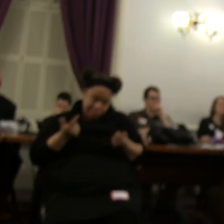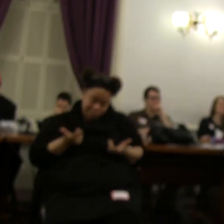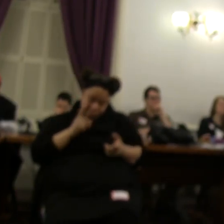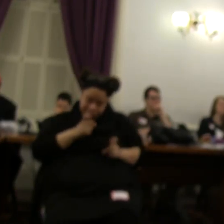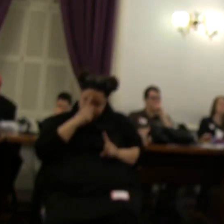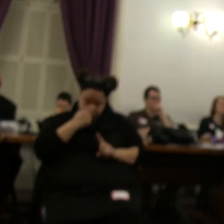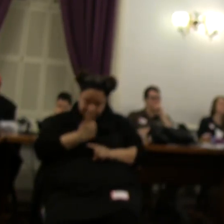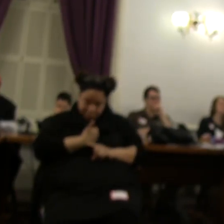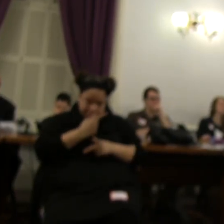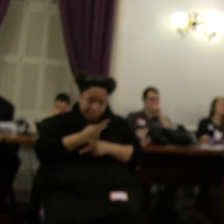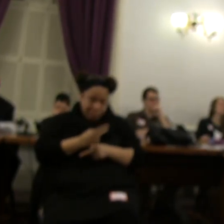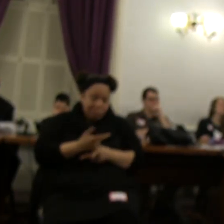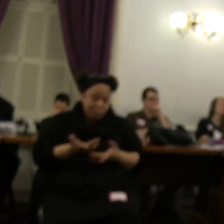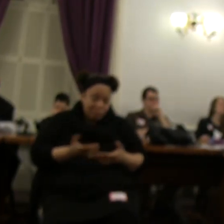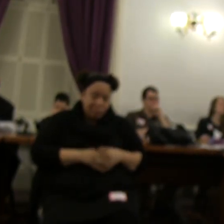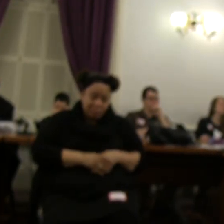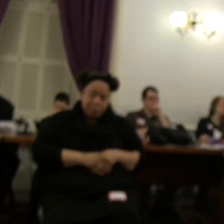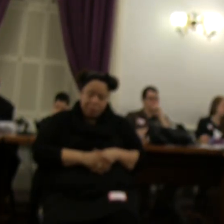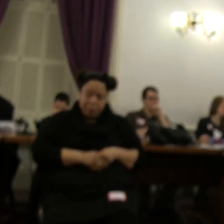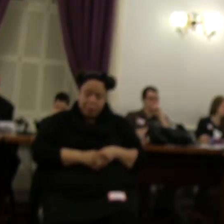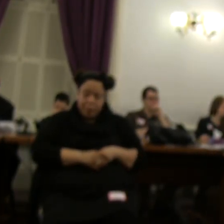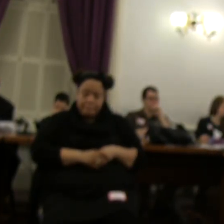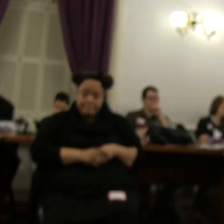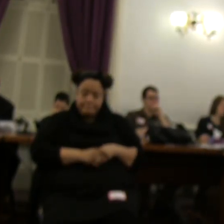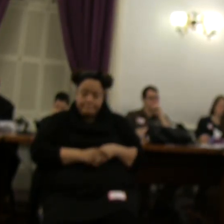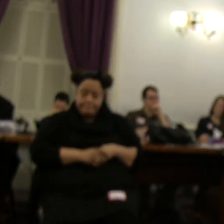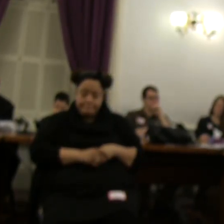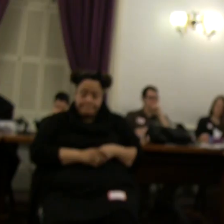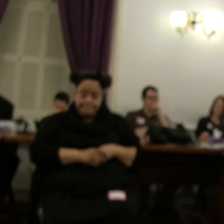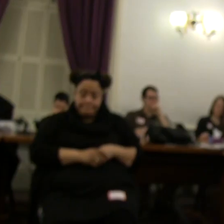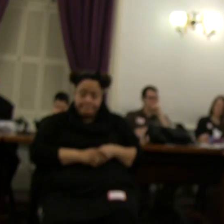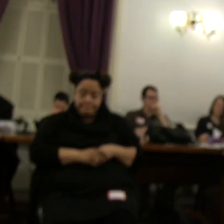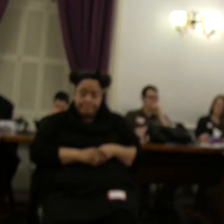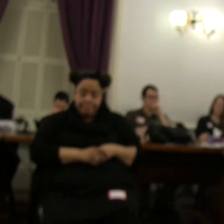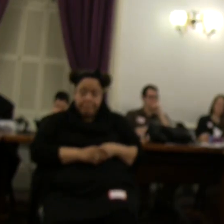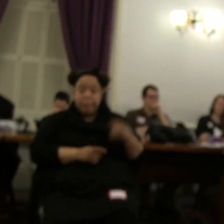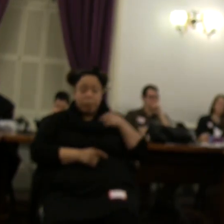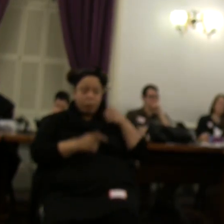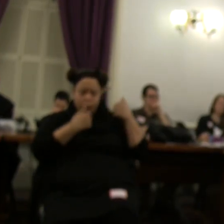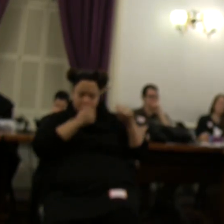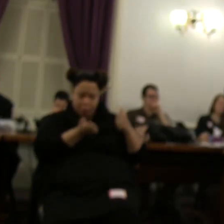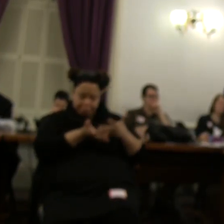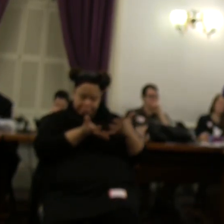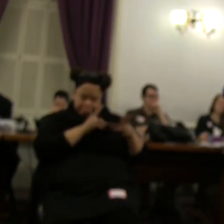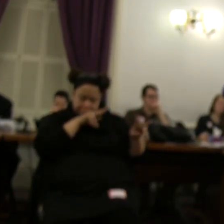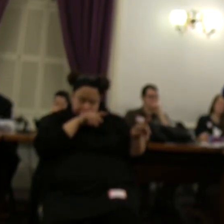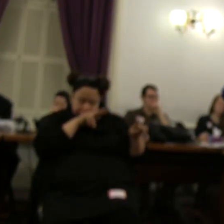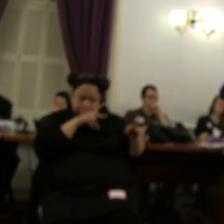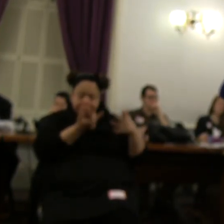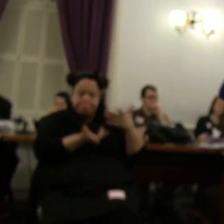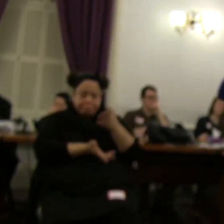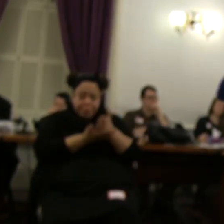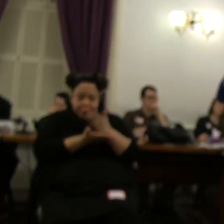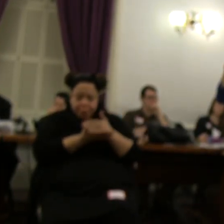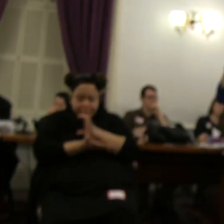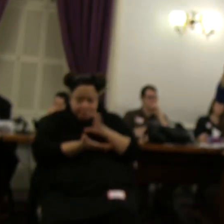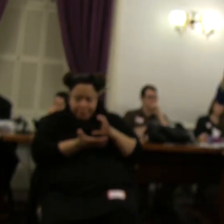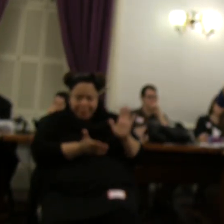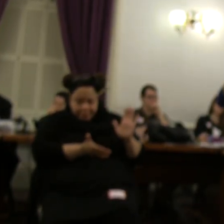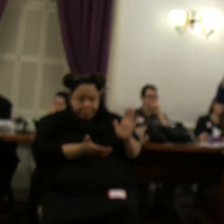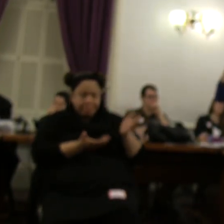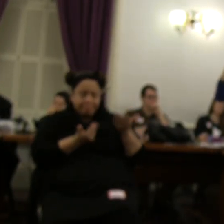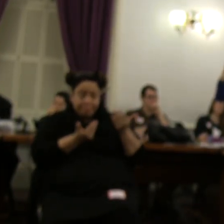to keep good people on staff long-term to do this really important work. So one of the things